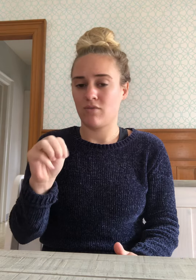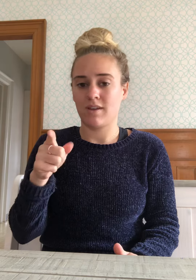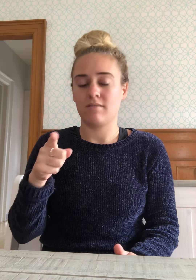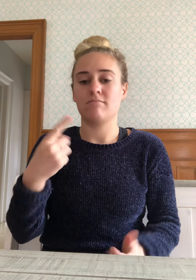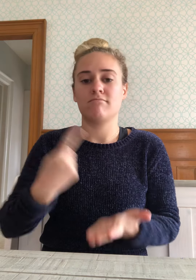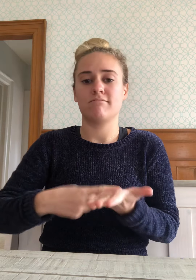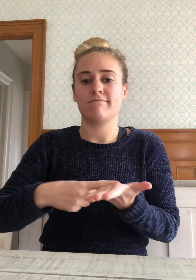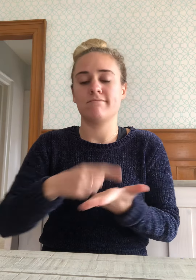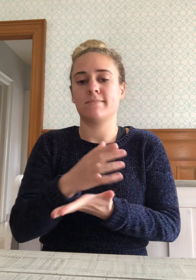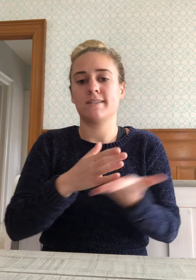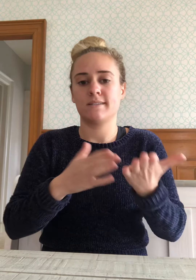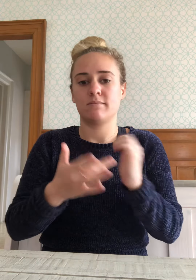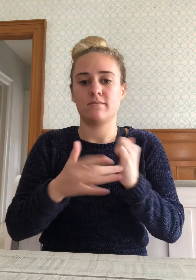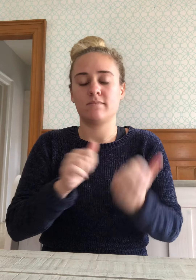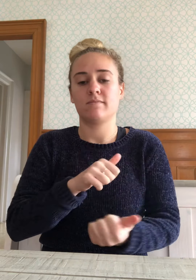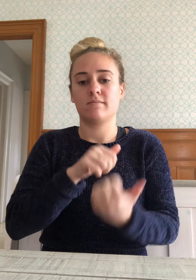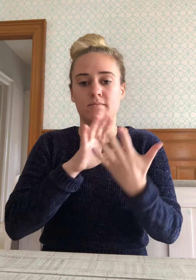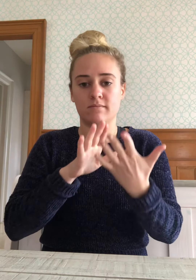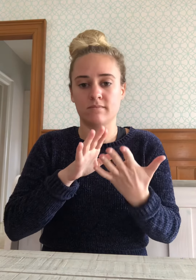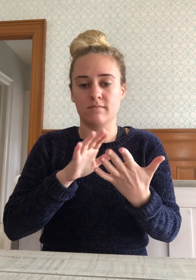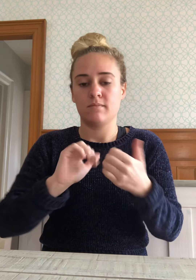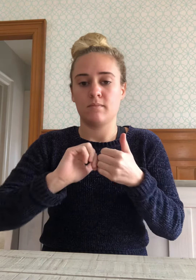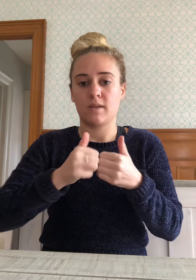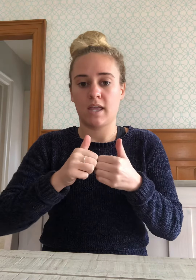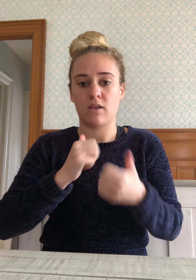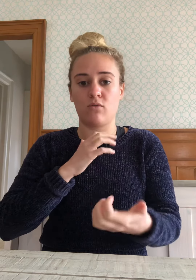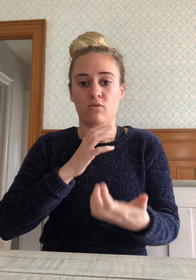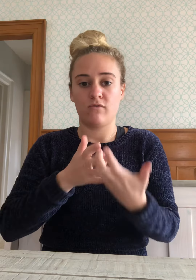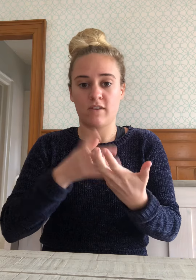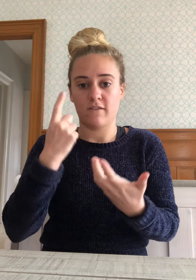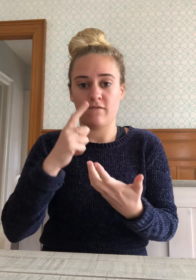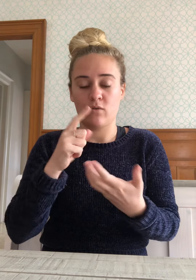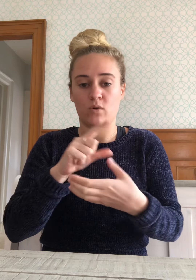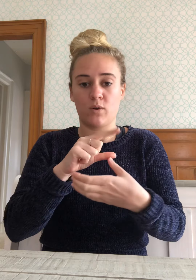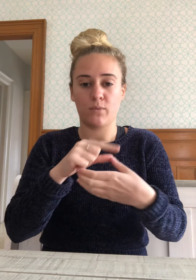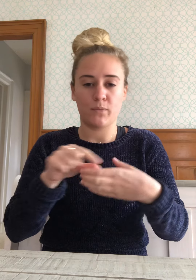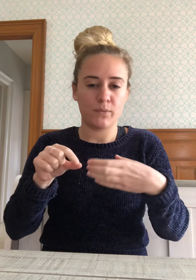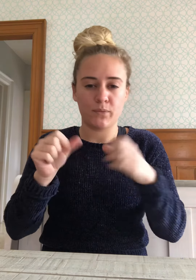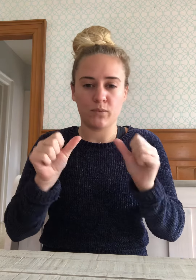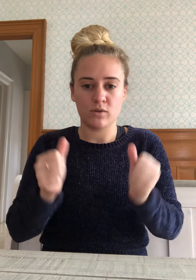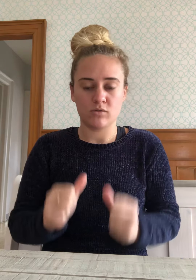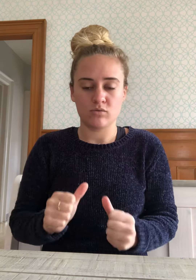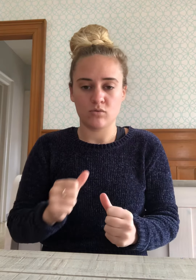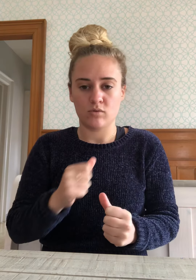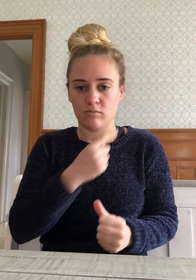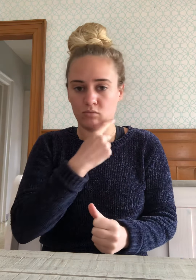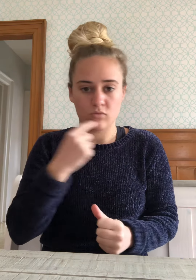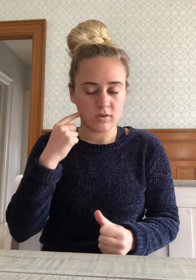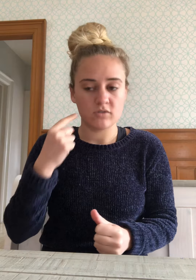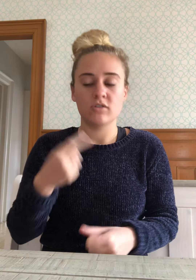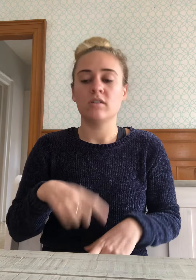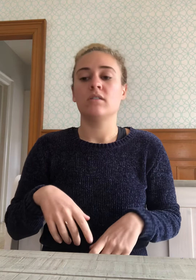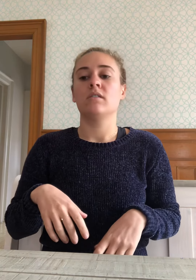get a denture to fit where there's a resorbed ridge. Patient comes in with a bag full of dentures. A lot of dentists have